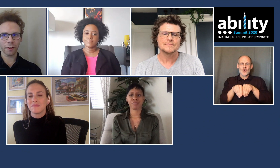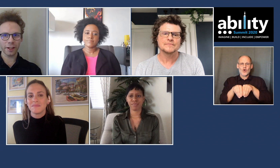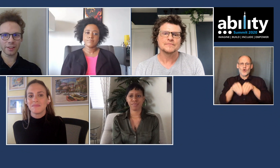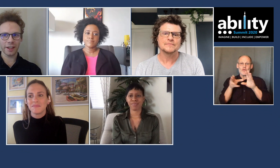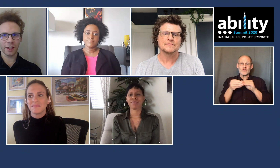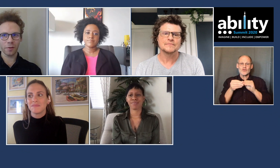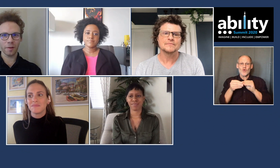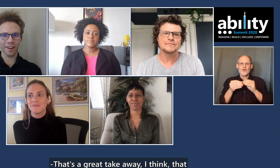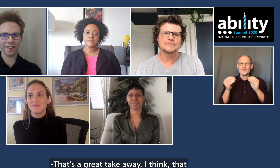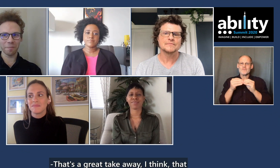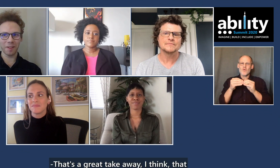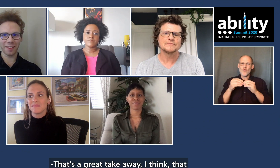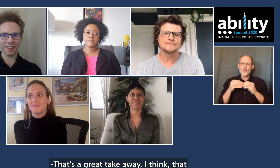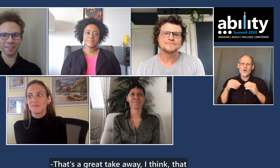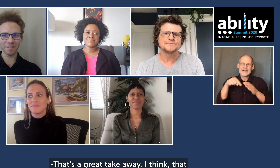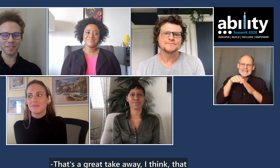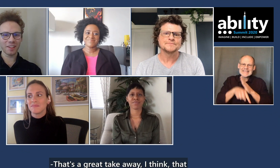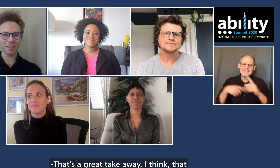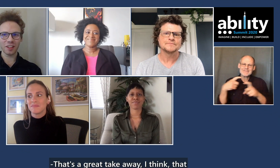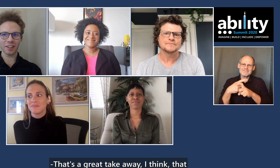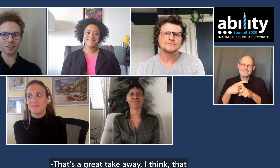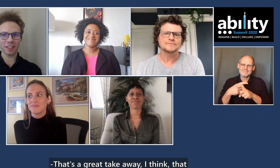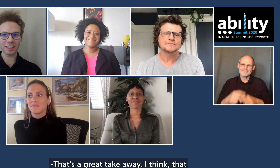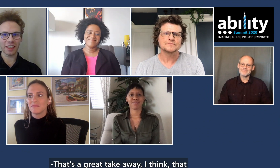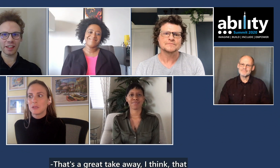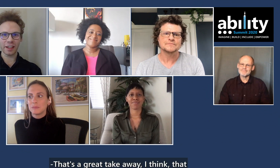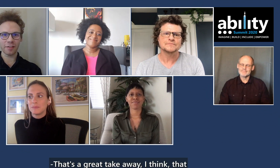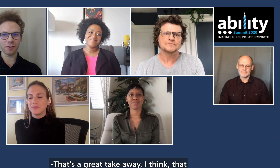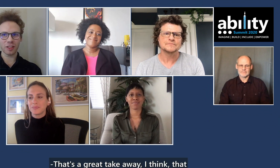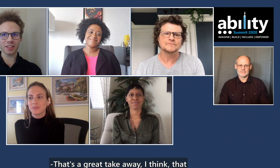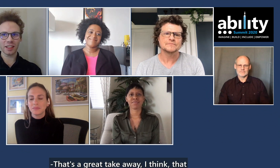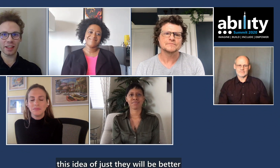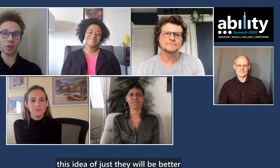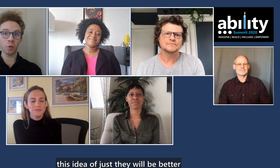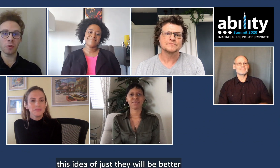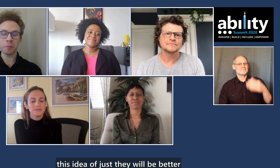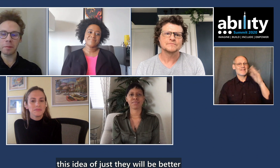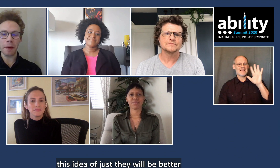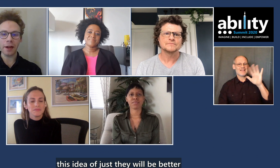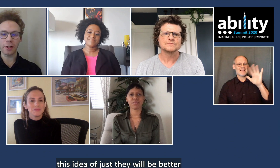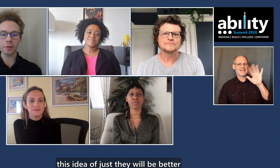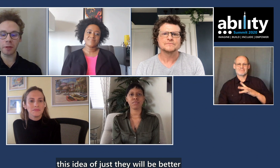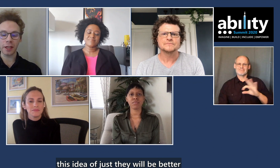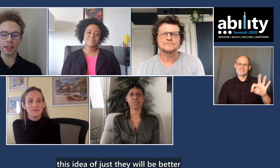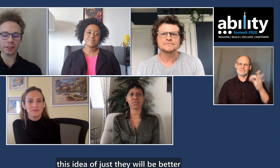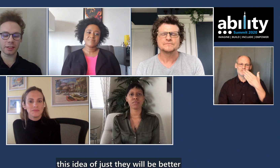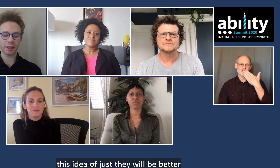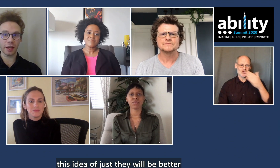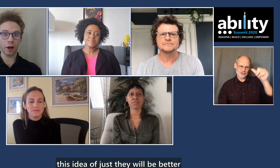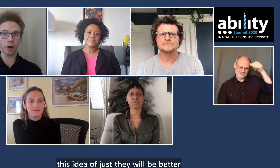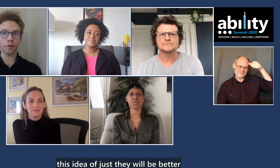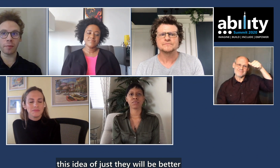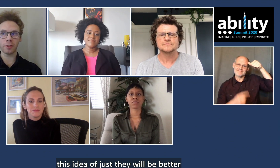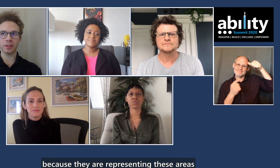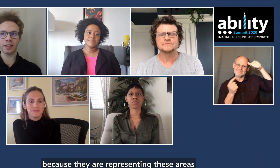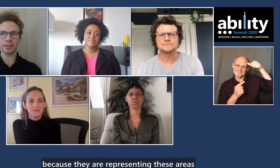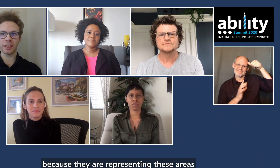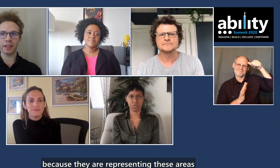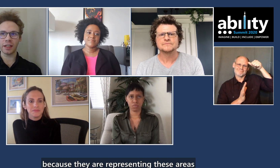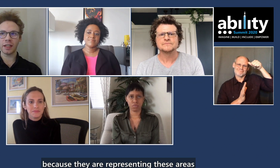That's a great takeaway. I think that this idea of just they will be better because they